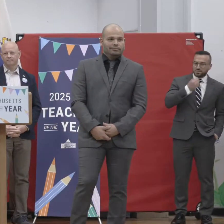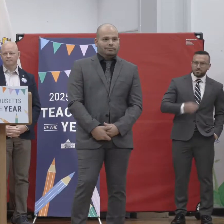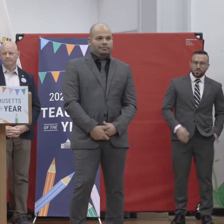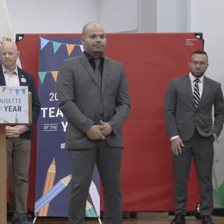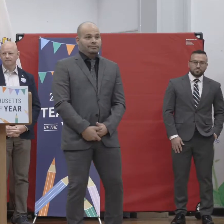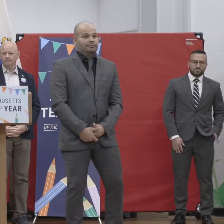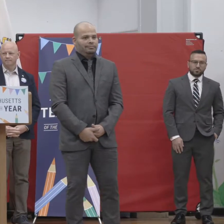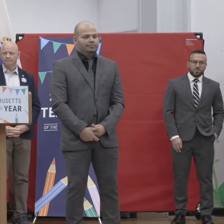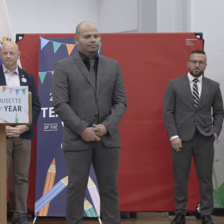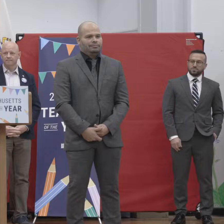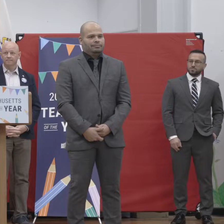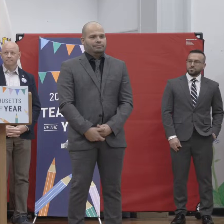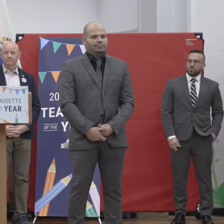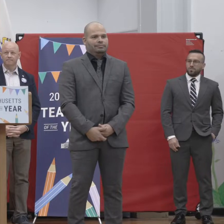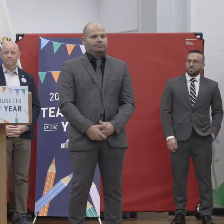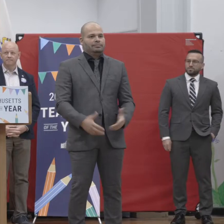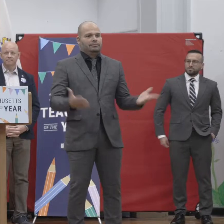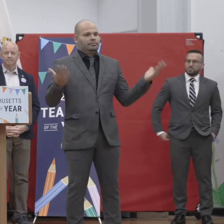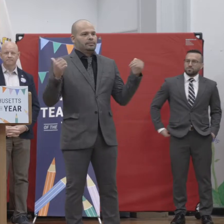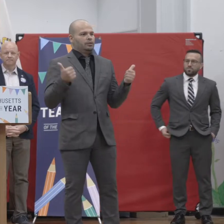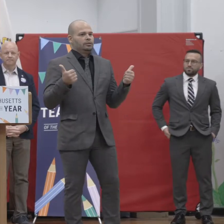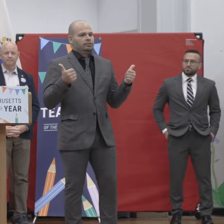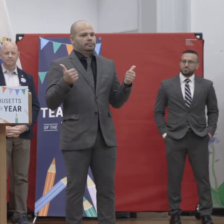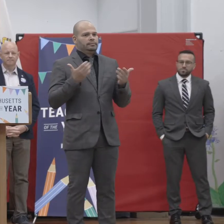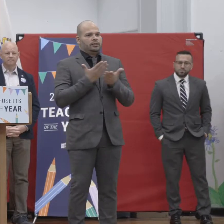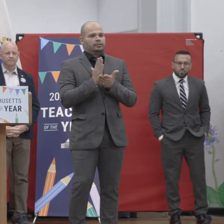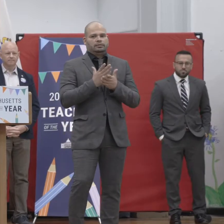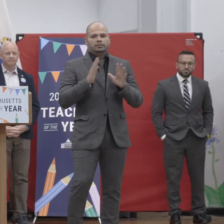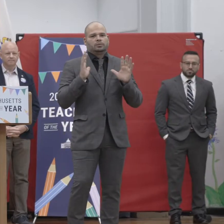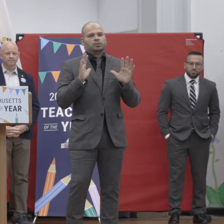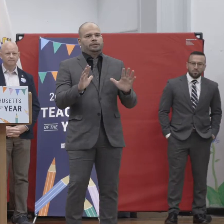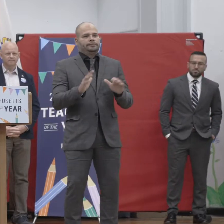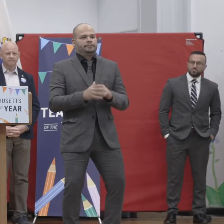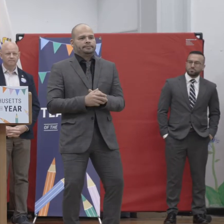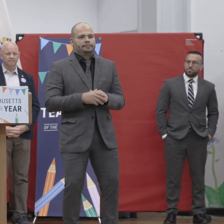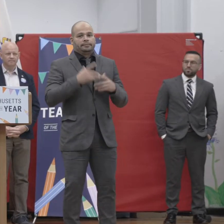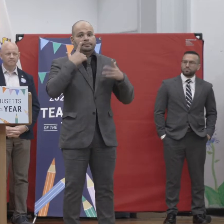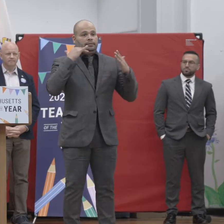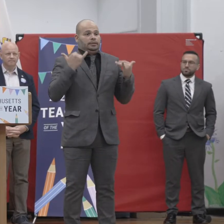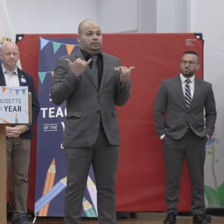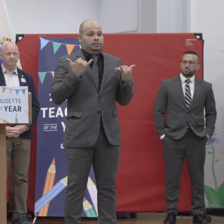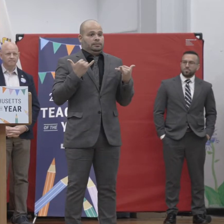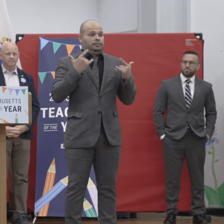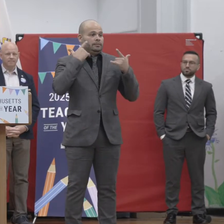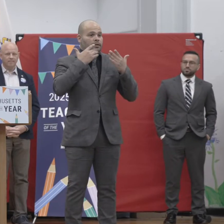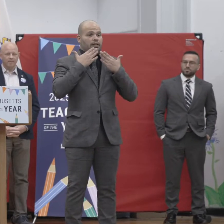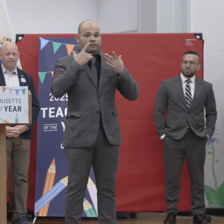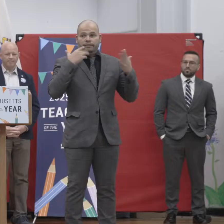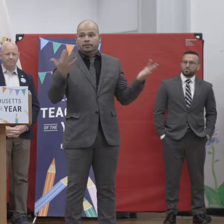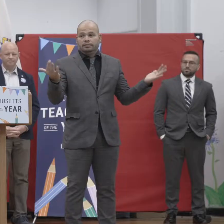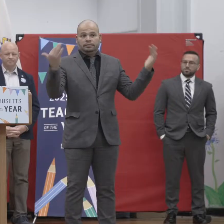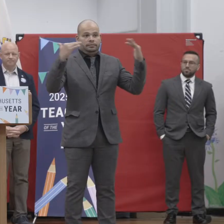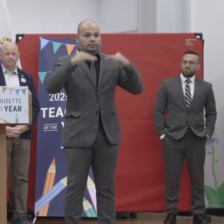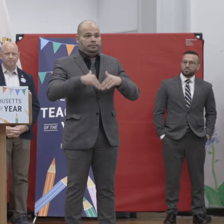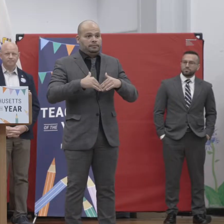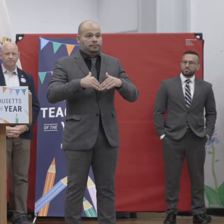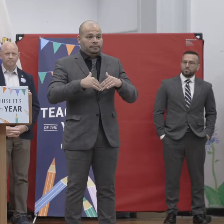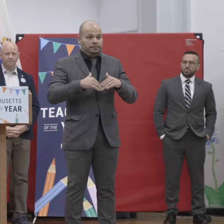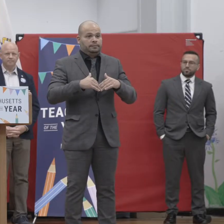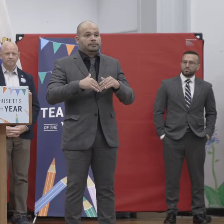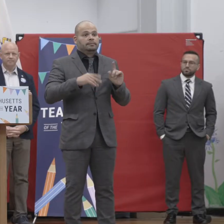All right, well, that was a wonderful event. We want to thank everybody for coming today to the Perry. And guess where you guys get to